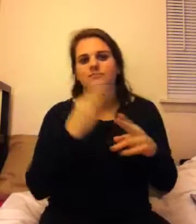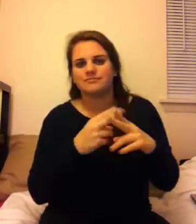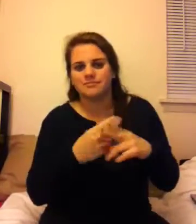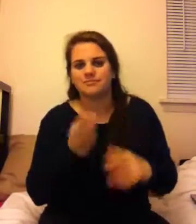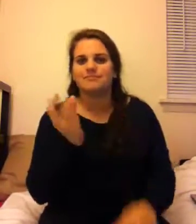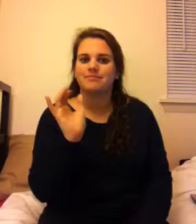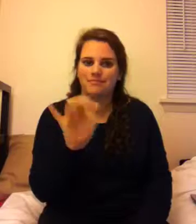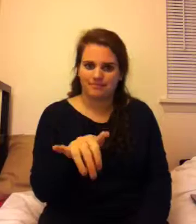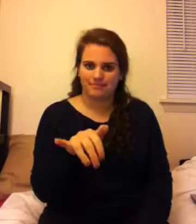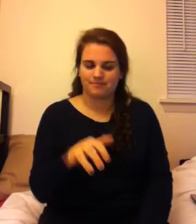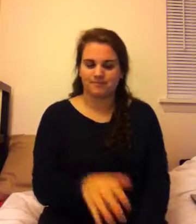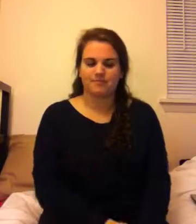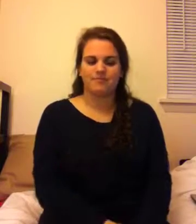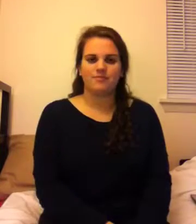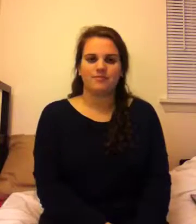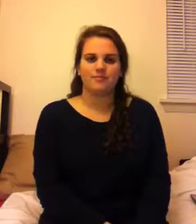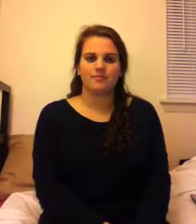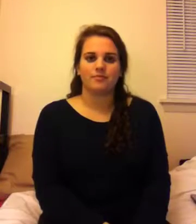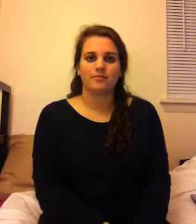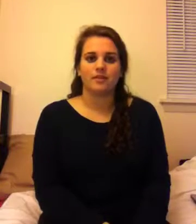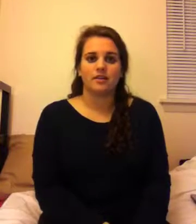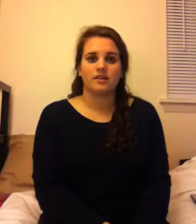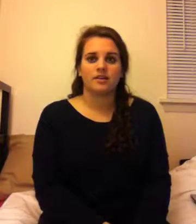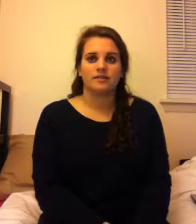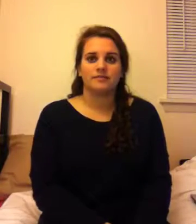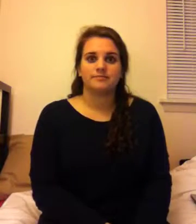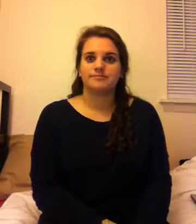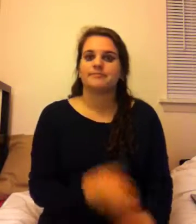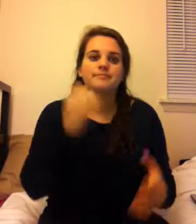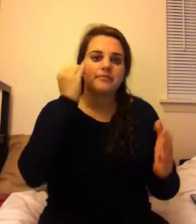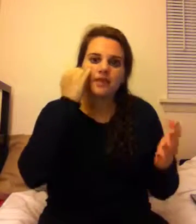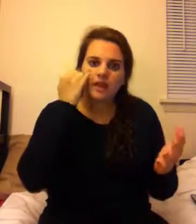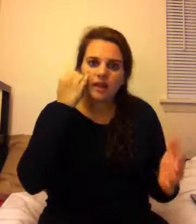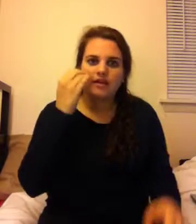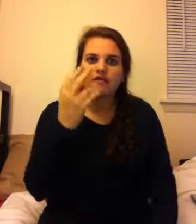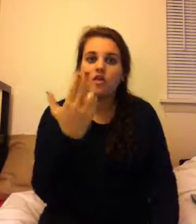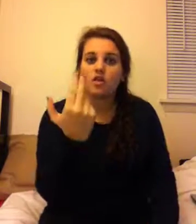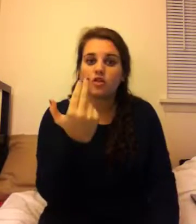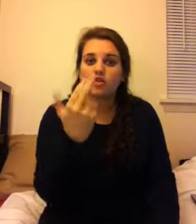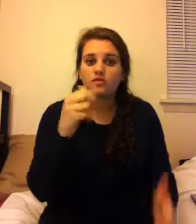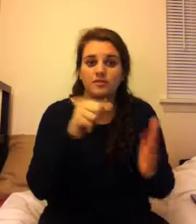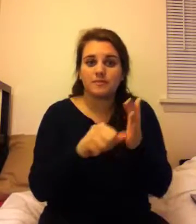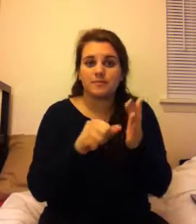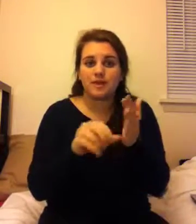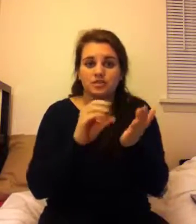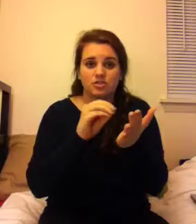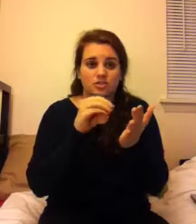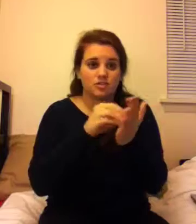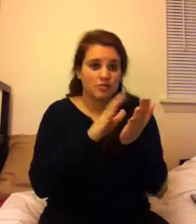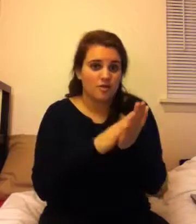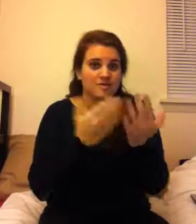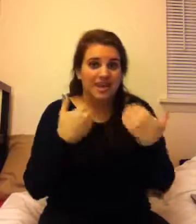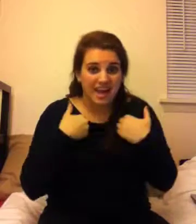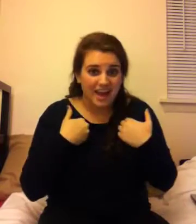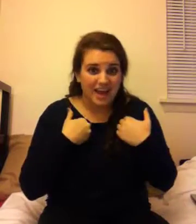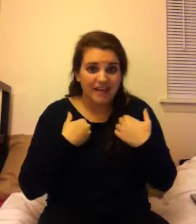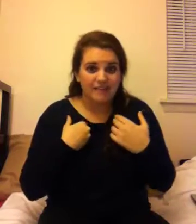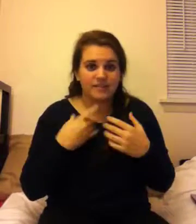So, when you have 13 pages of notes, and the deaf person looks back at them, it's